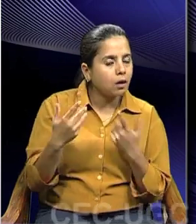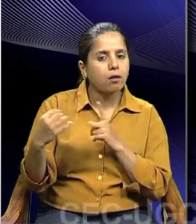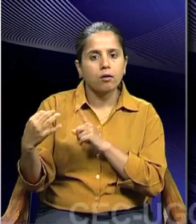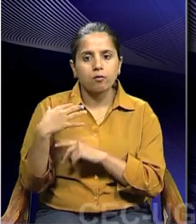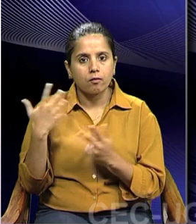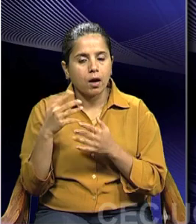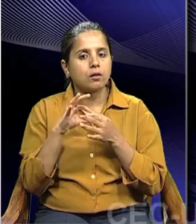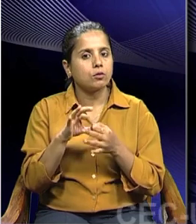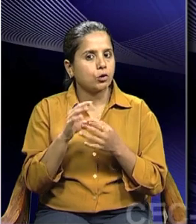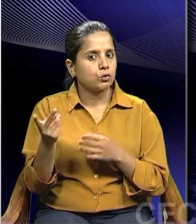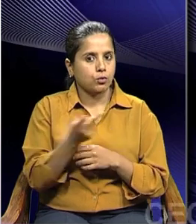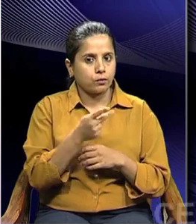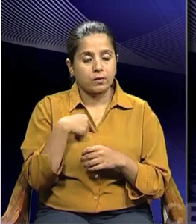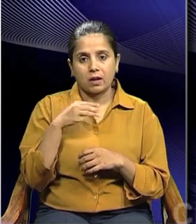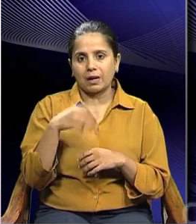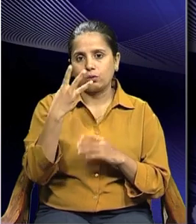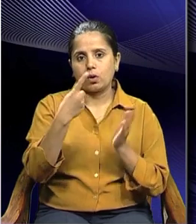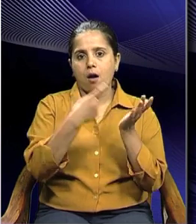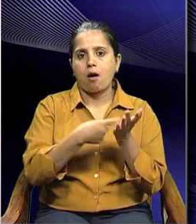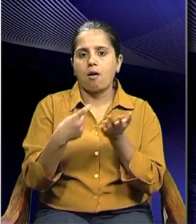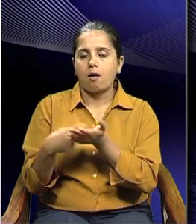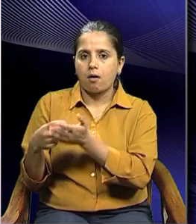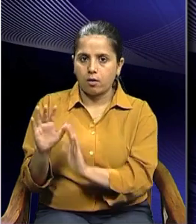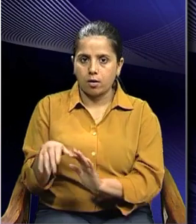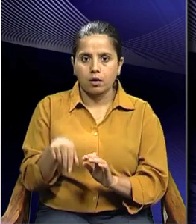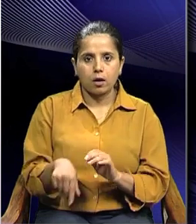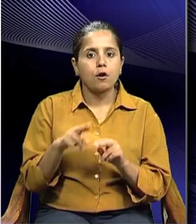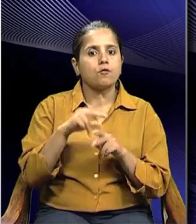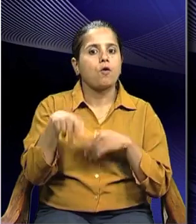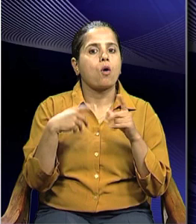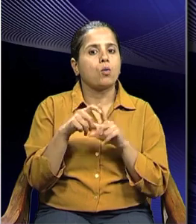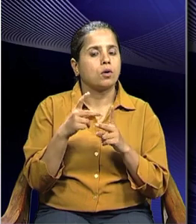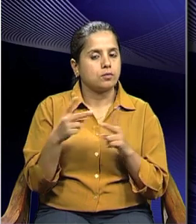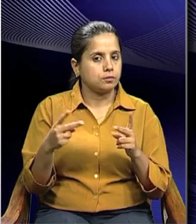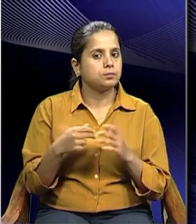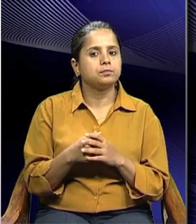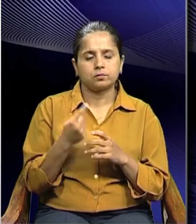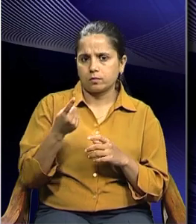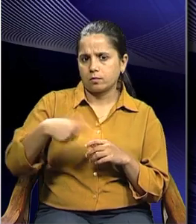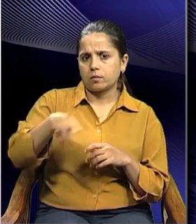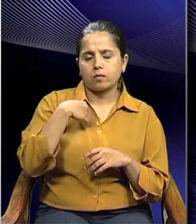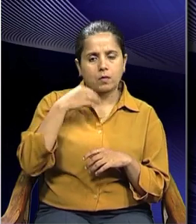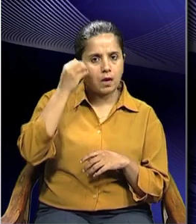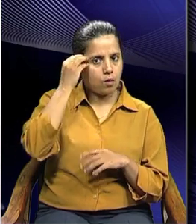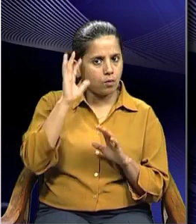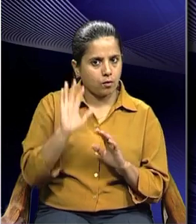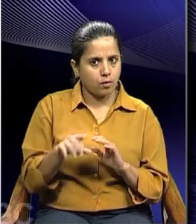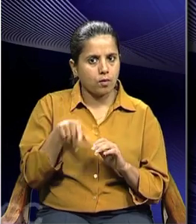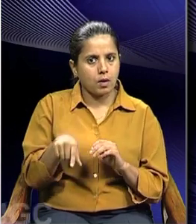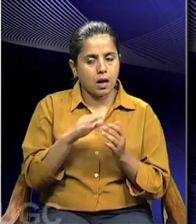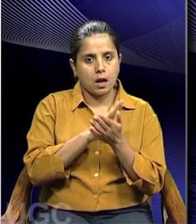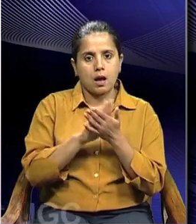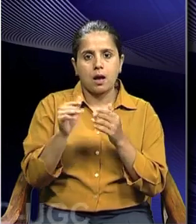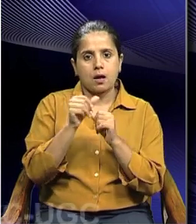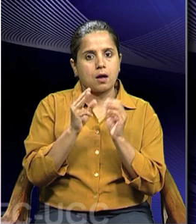Now we have a 3R framework for forward engineering here. We all are aware of Hamel and